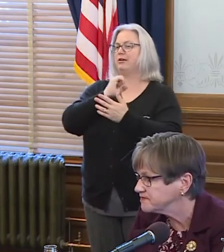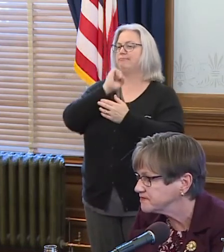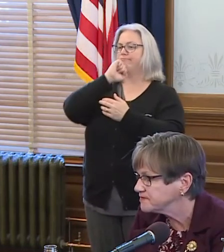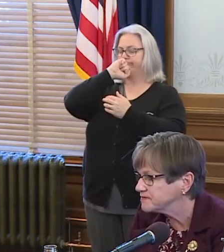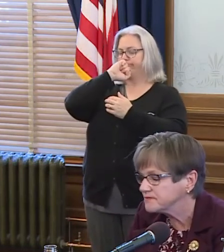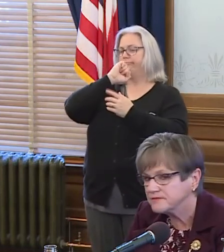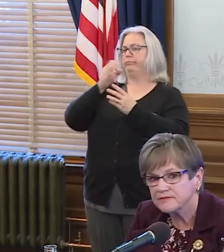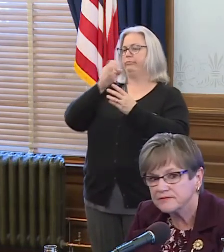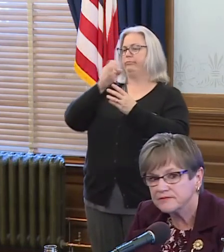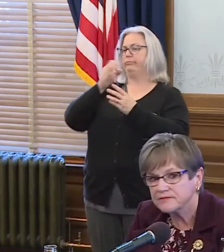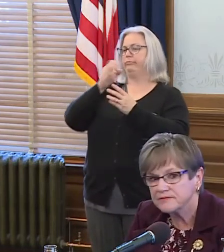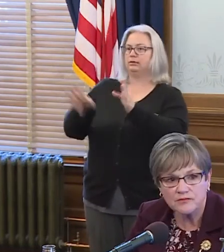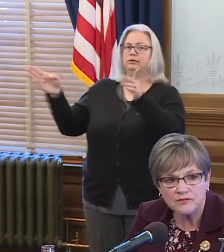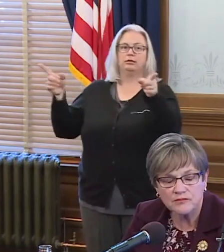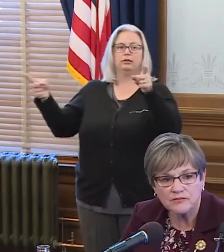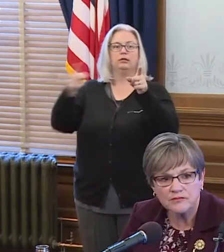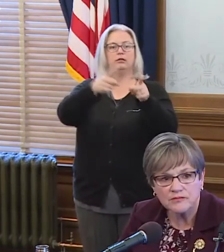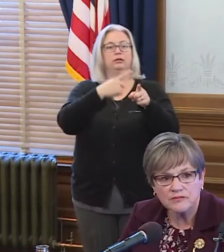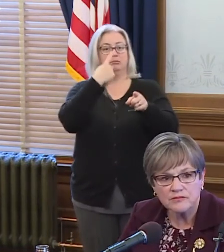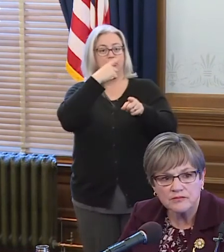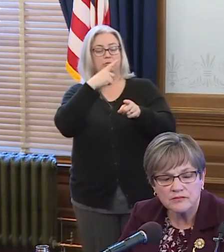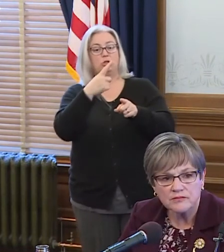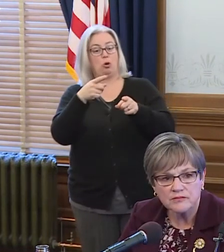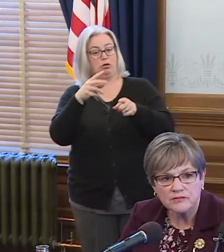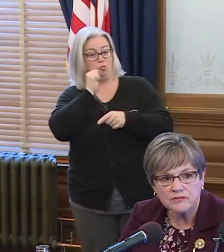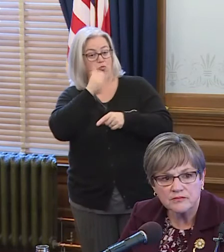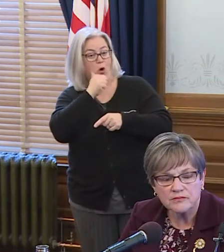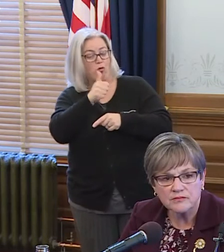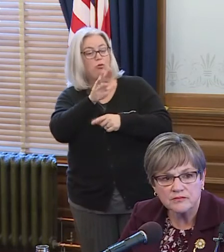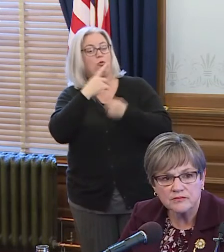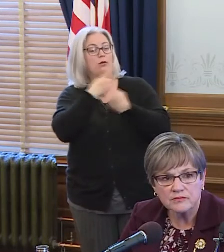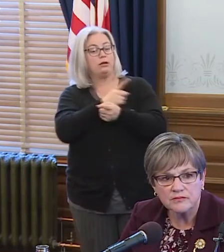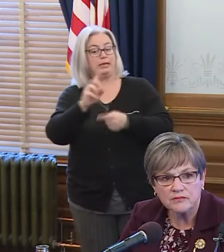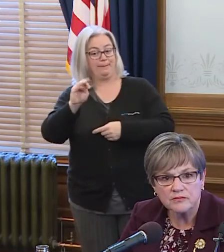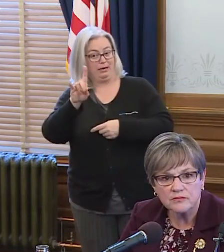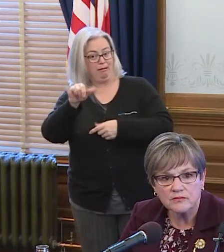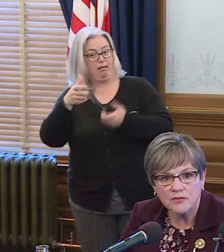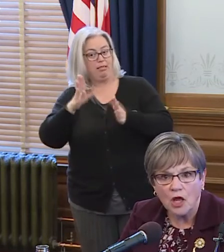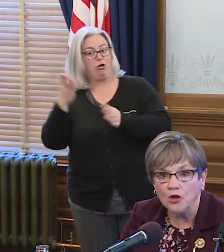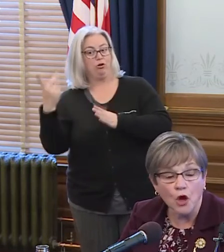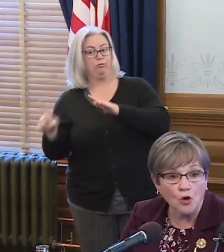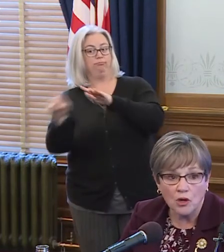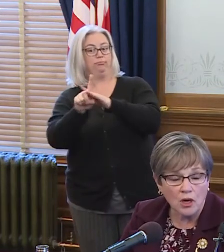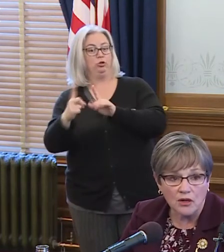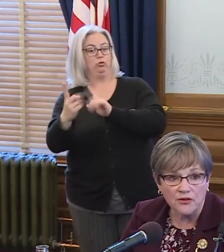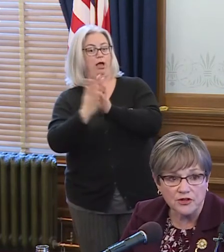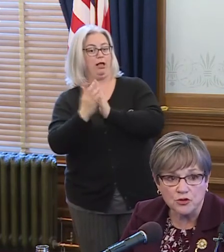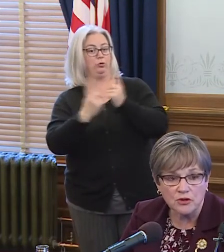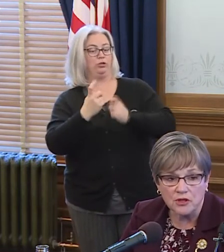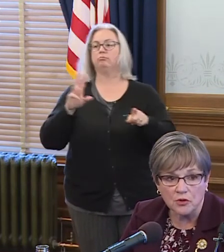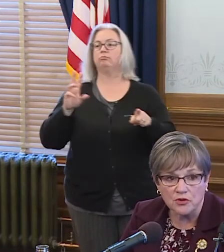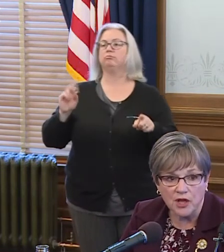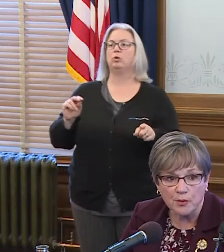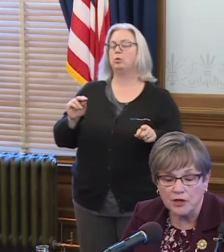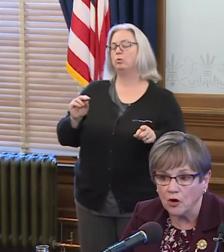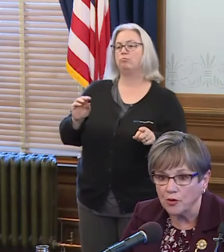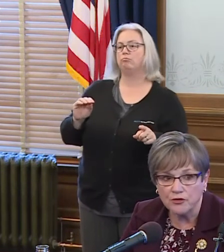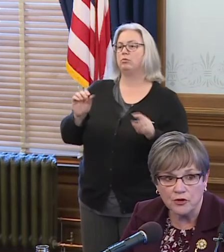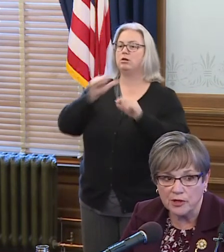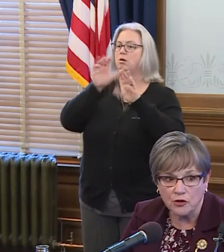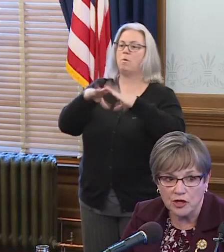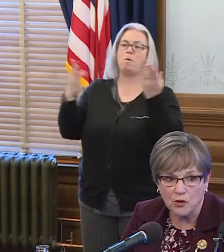felt. Governor, back to your announcement, will media be allowed there to ask questions? No, it will not